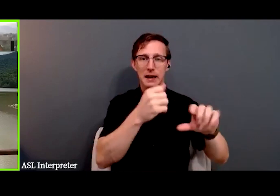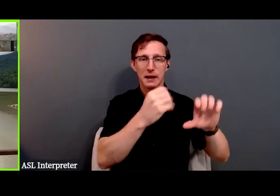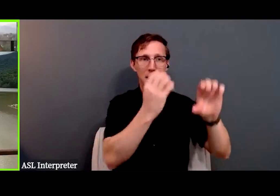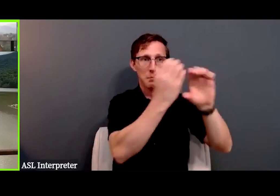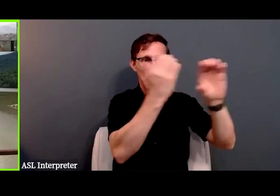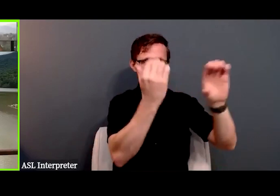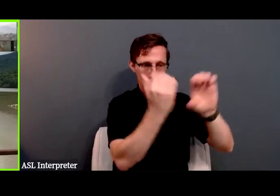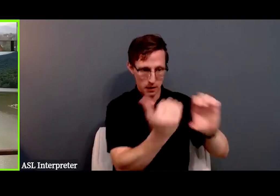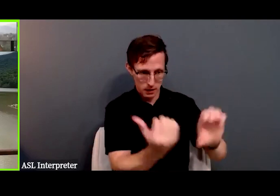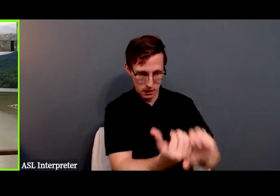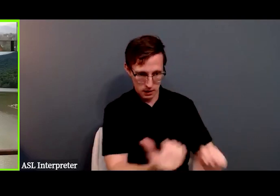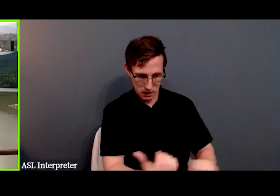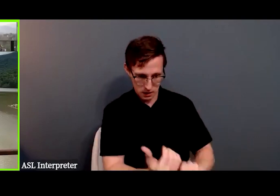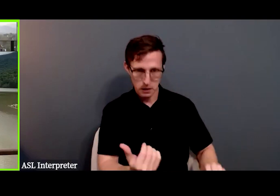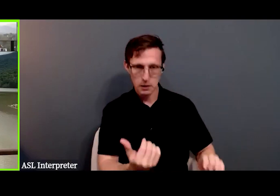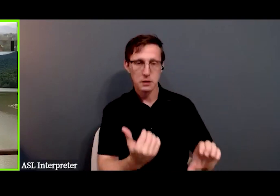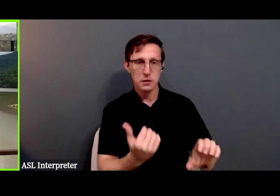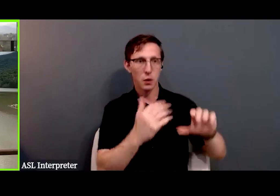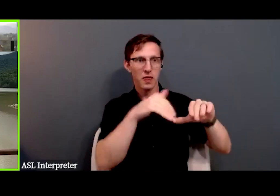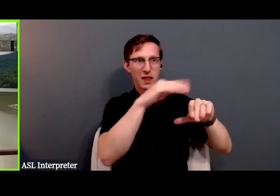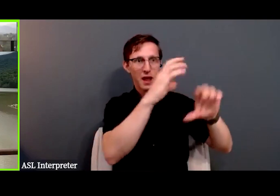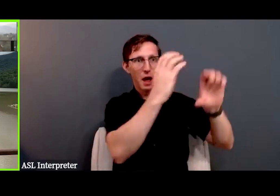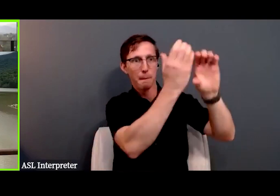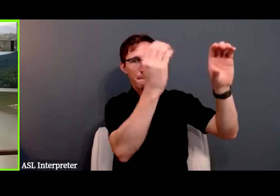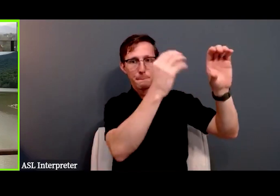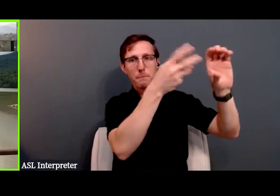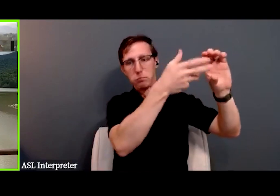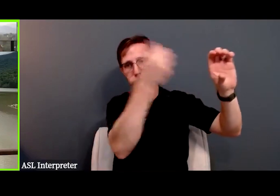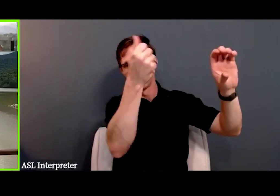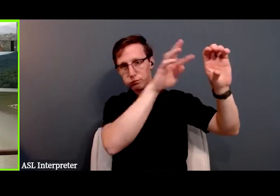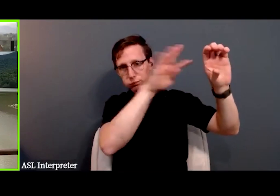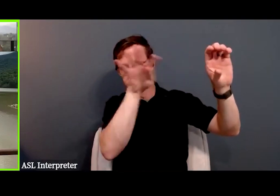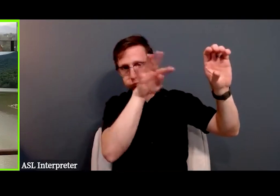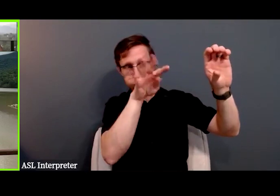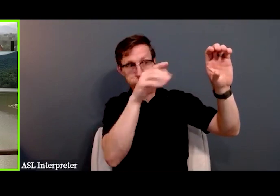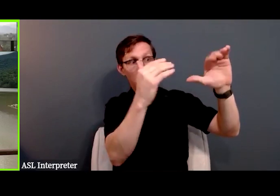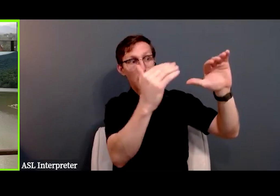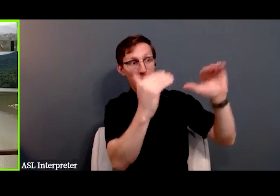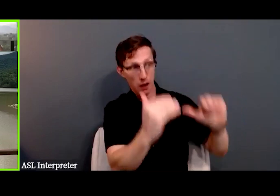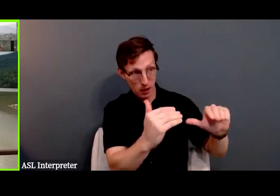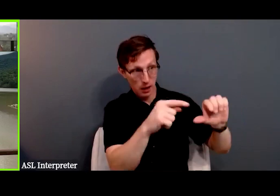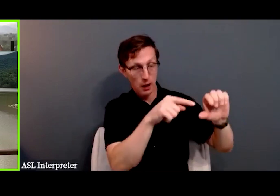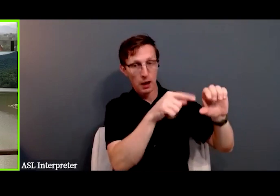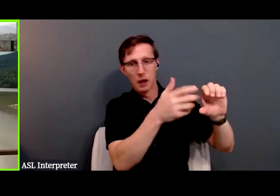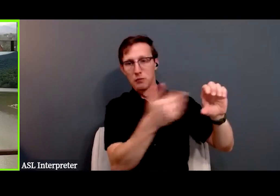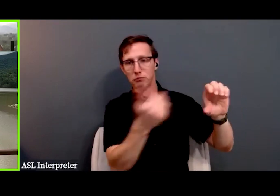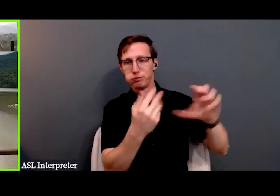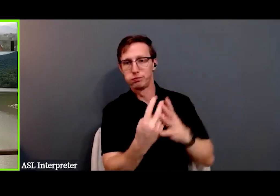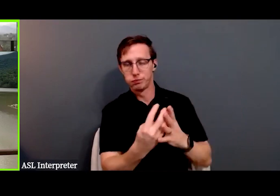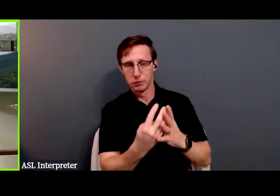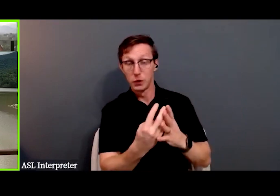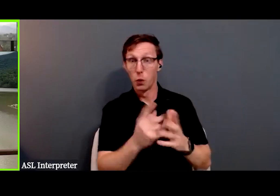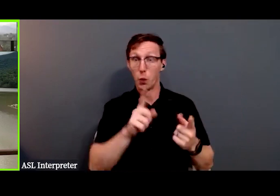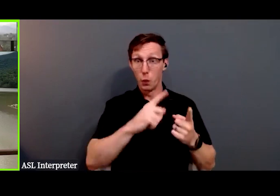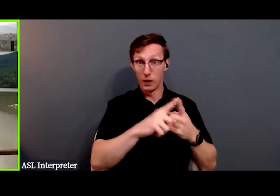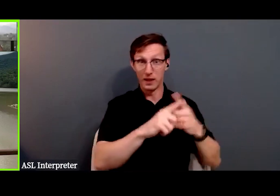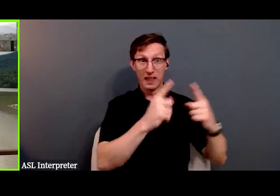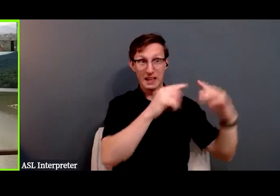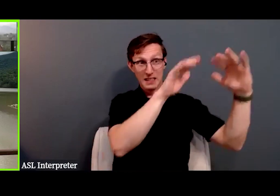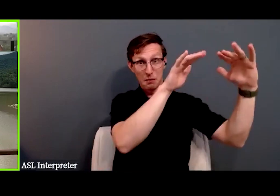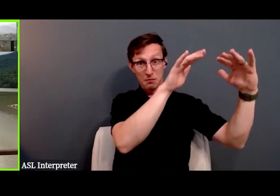get water into the treatment system when it's ready. We're able to change that. So we're monitoring the water column to make sure we